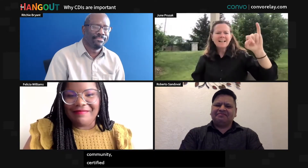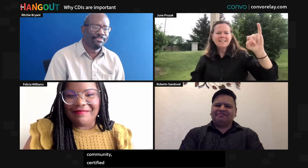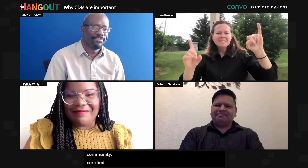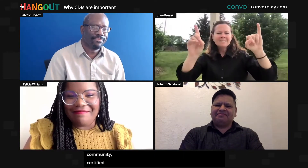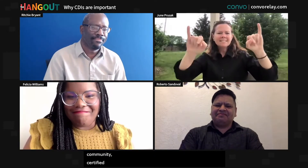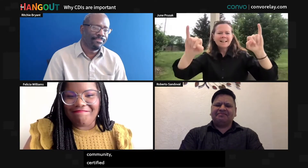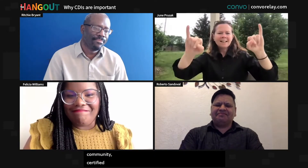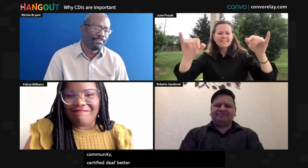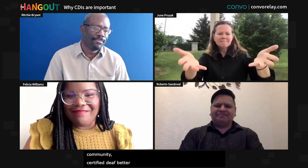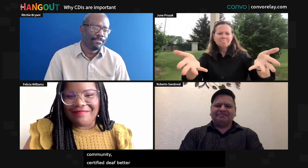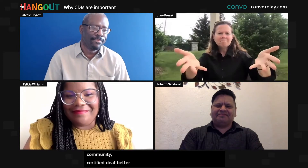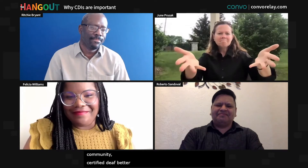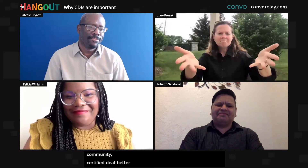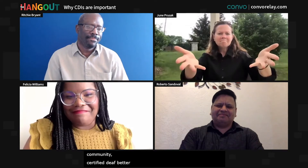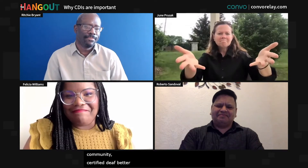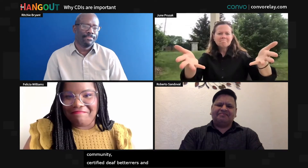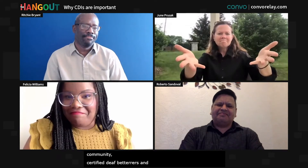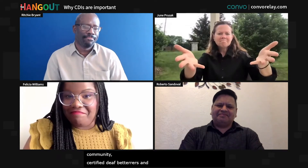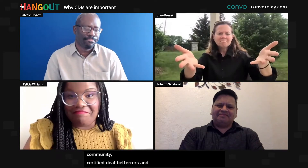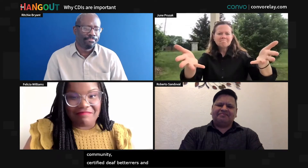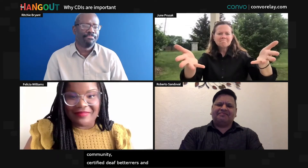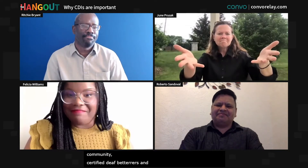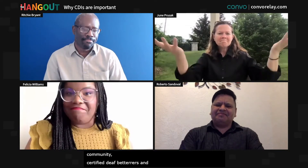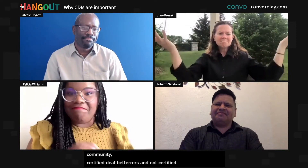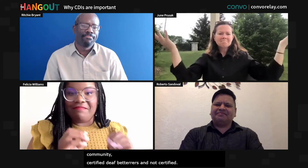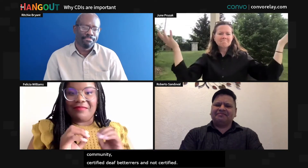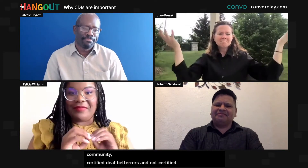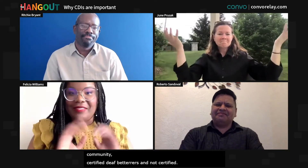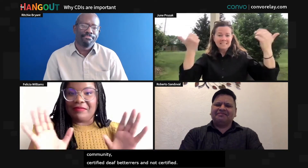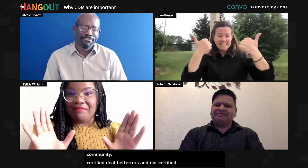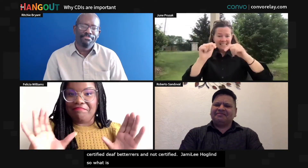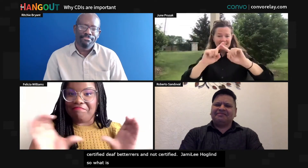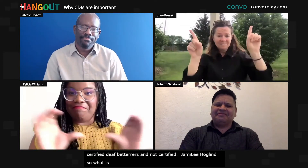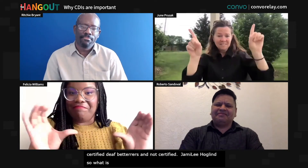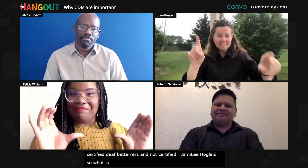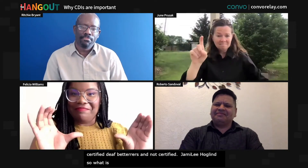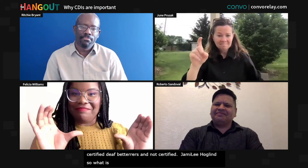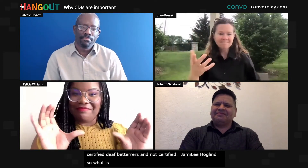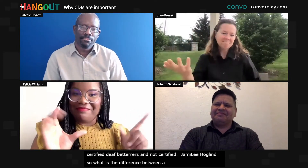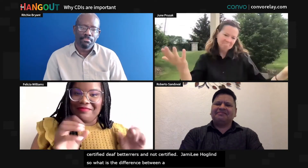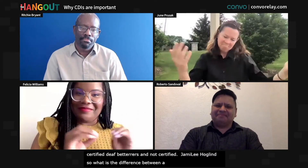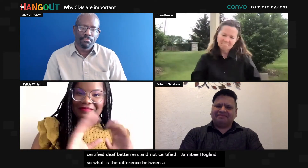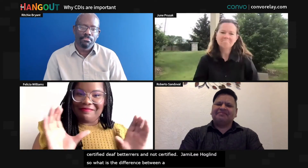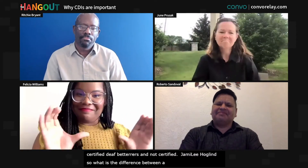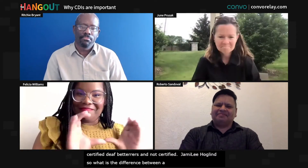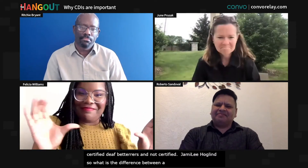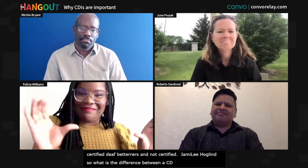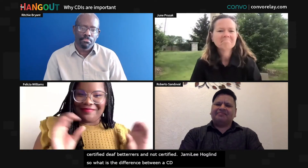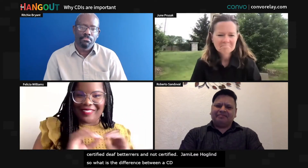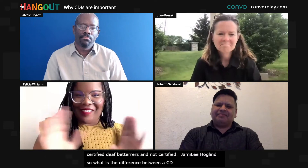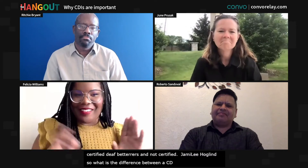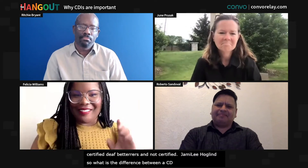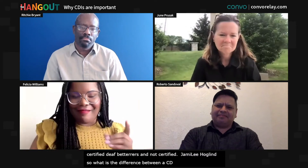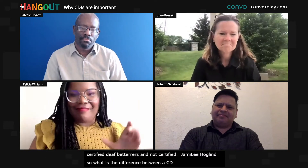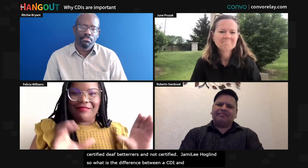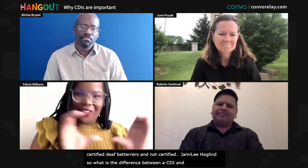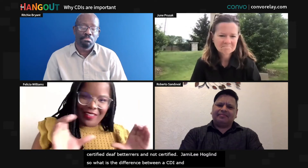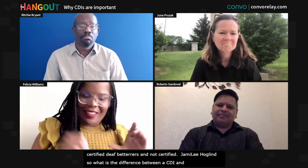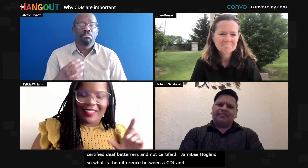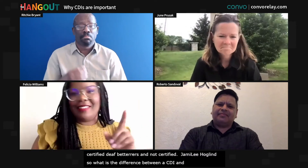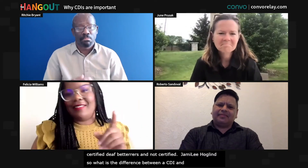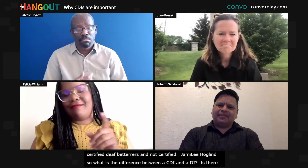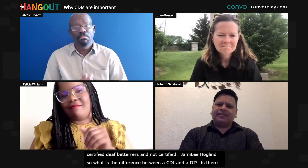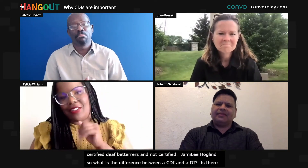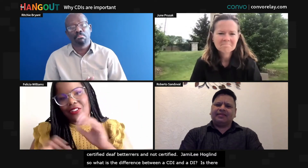things. June here. Yeah, so what is the difference between a CDI and a DI? Is there a difference? Obviously, this